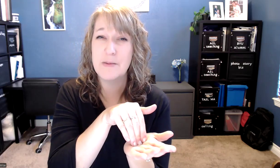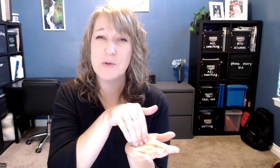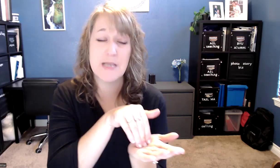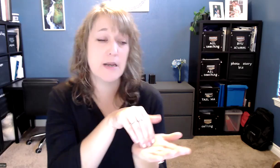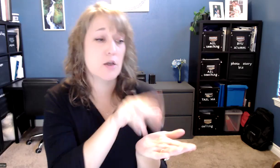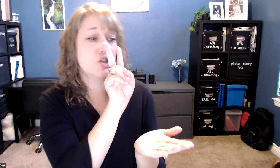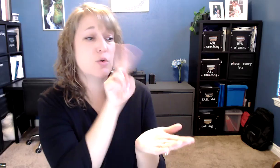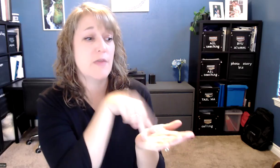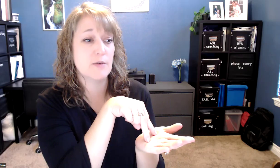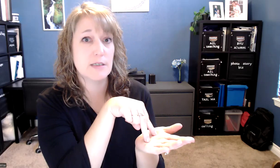people sign 2,000,